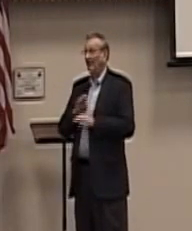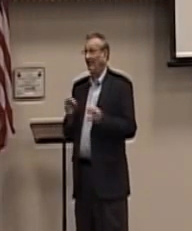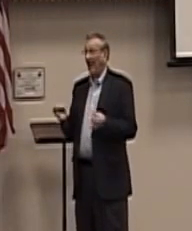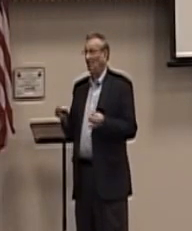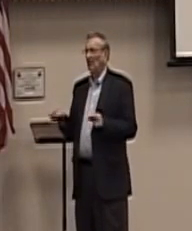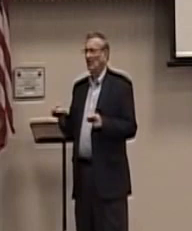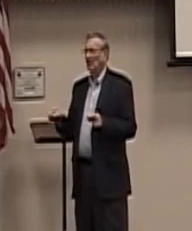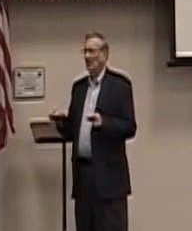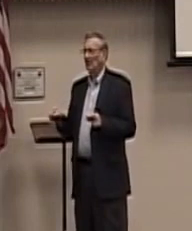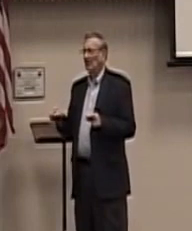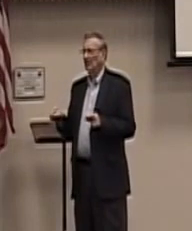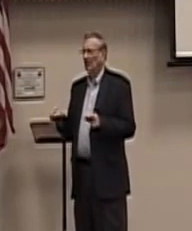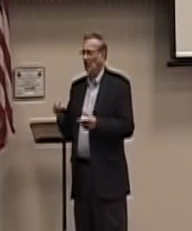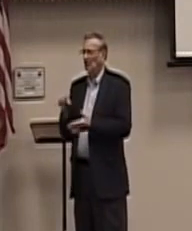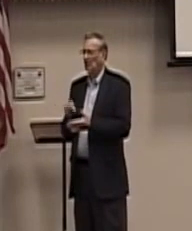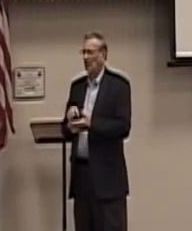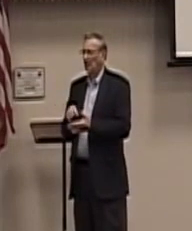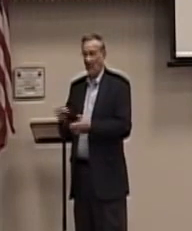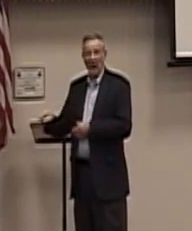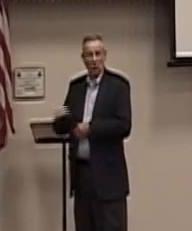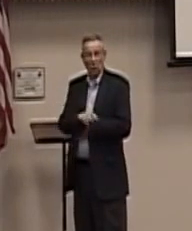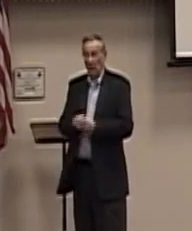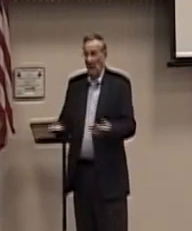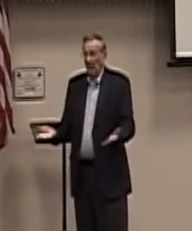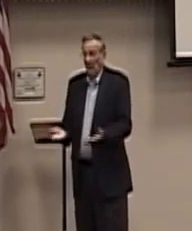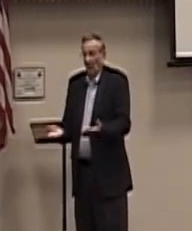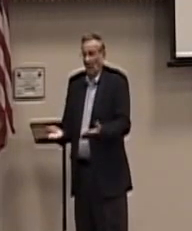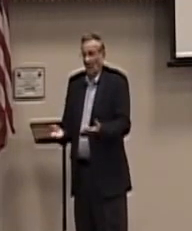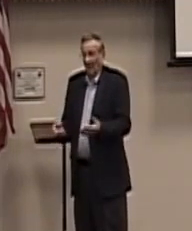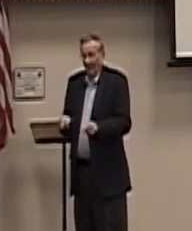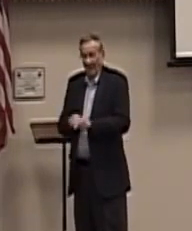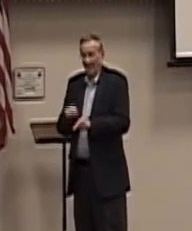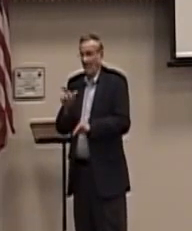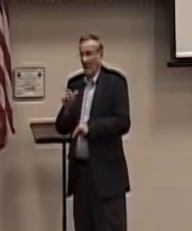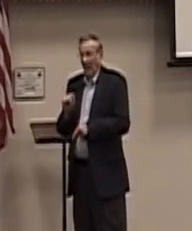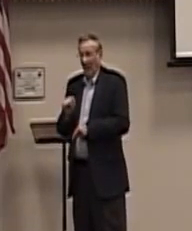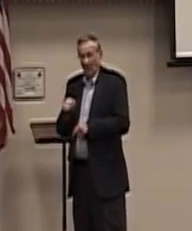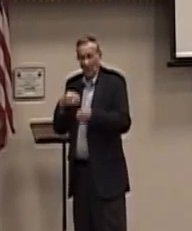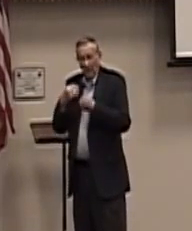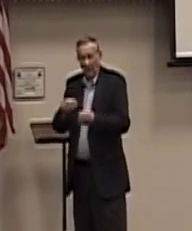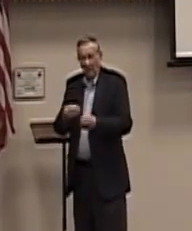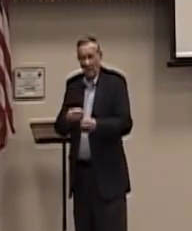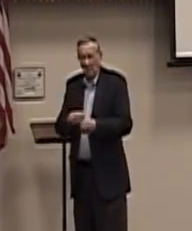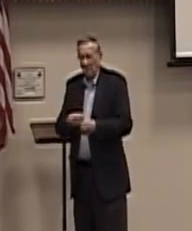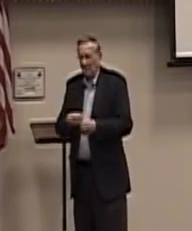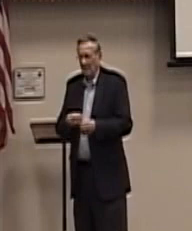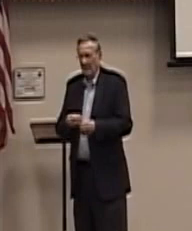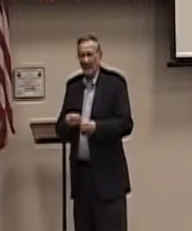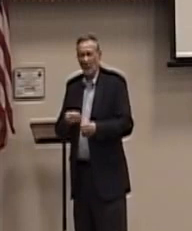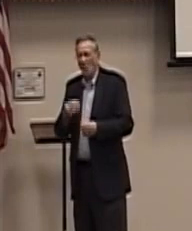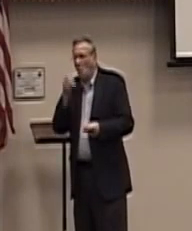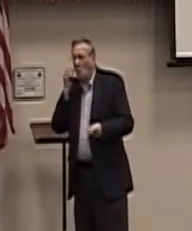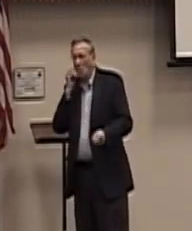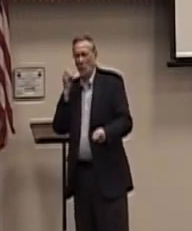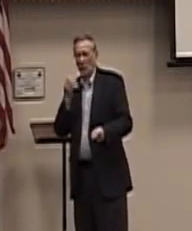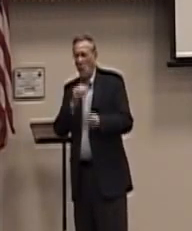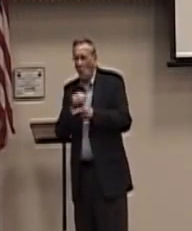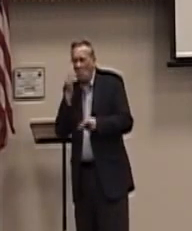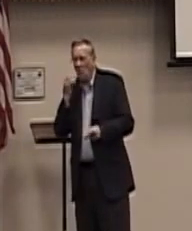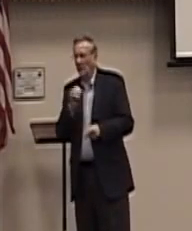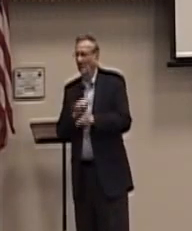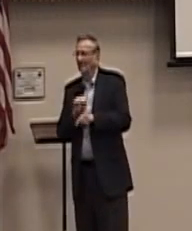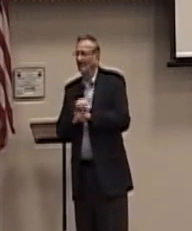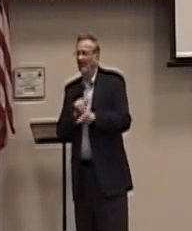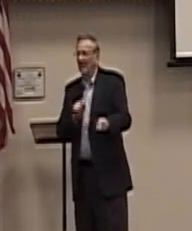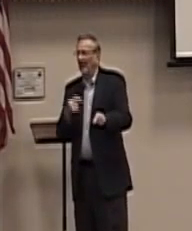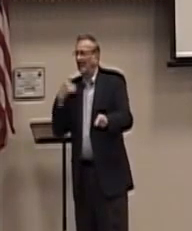And these guys are studying like you are. At the same time, Lalo is giving them tons of assignments, ministry assignments, that